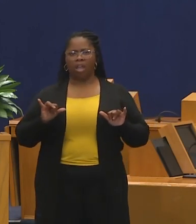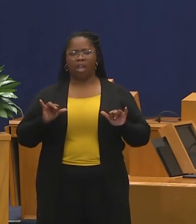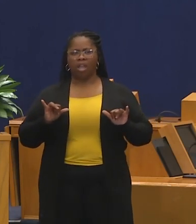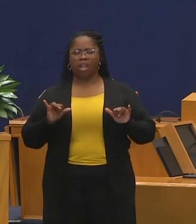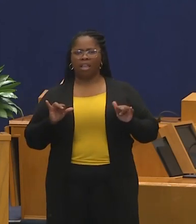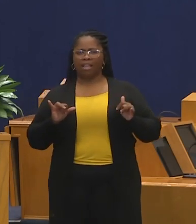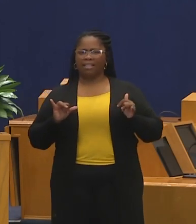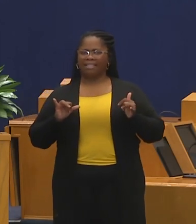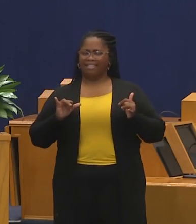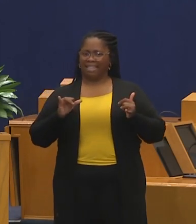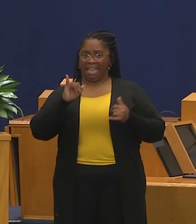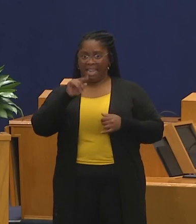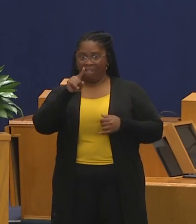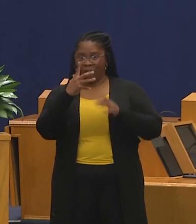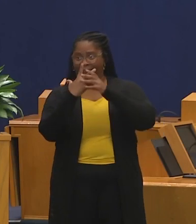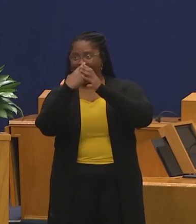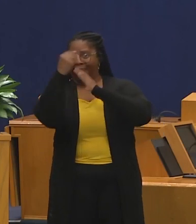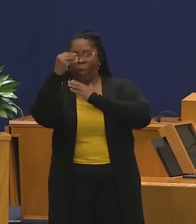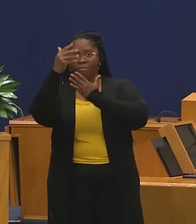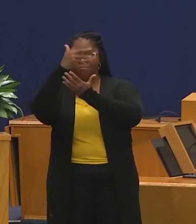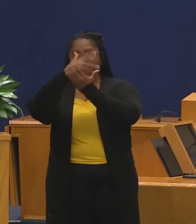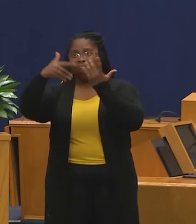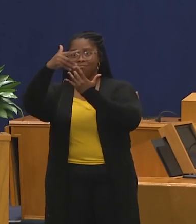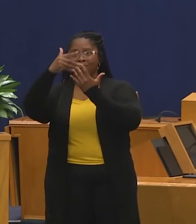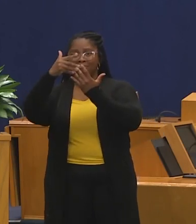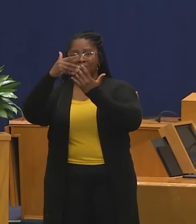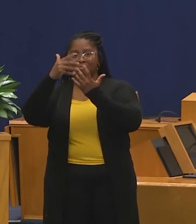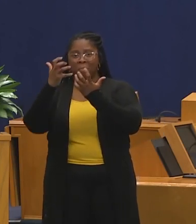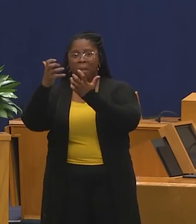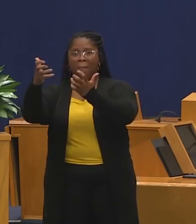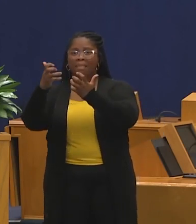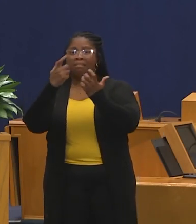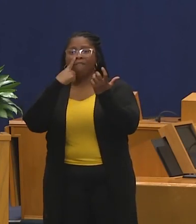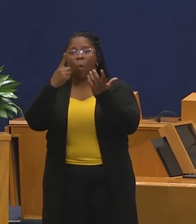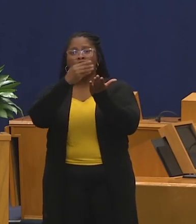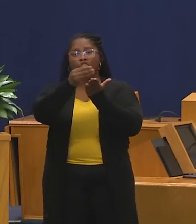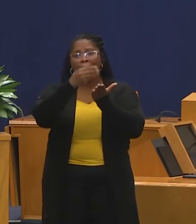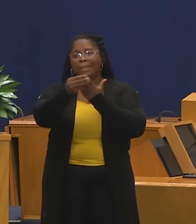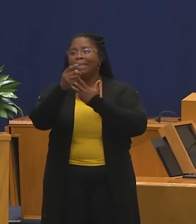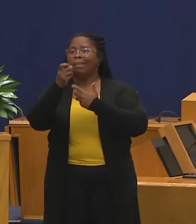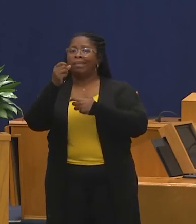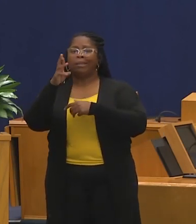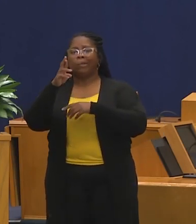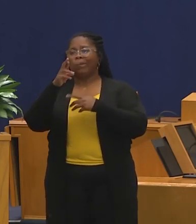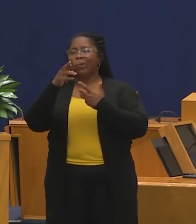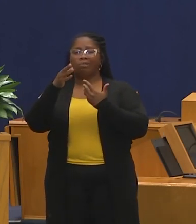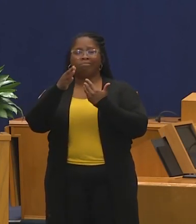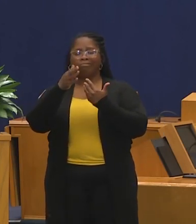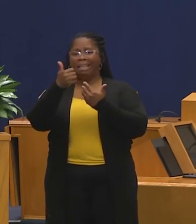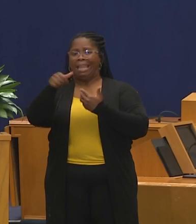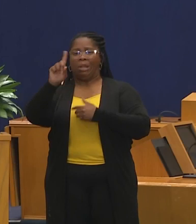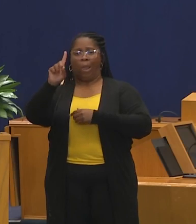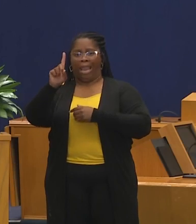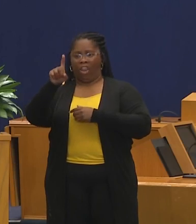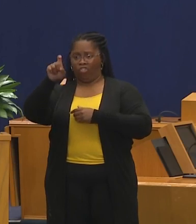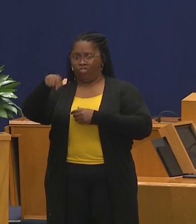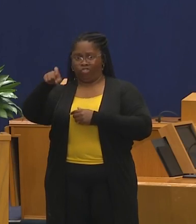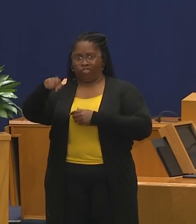status order a bit. If you're out in public, you're going to be doing business anywhere in one of the essential functions, mask